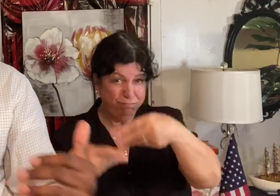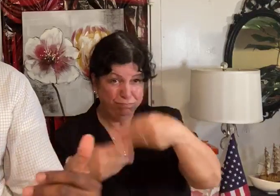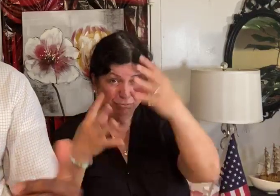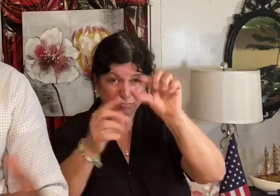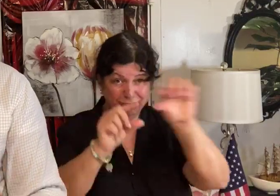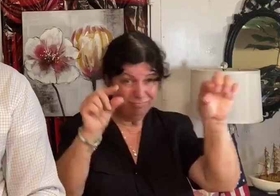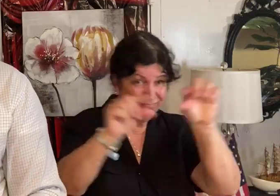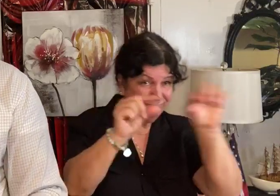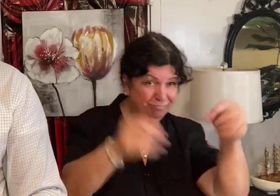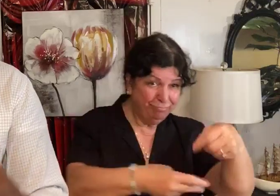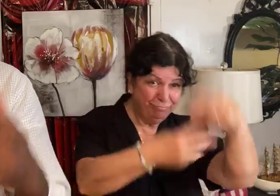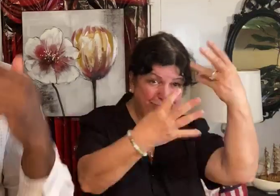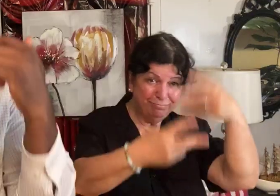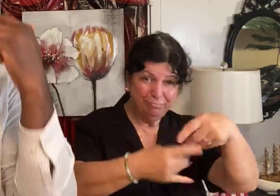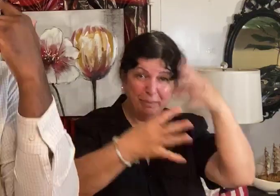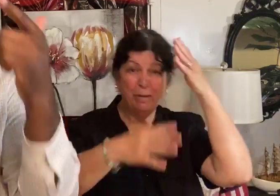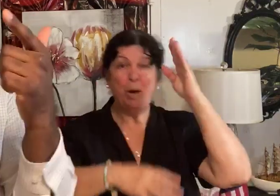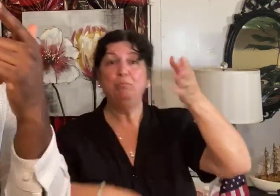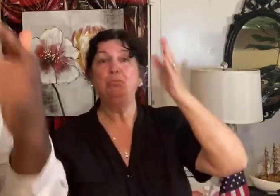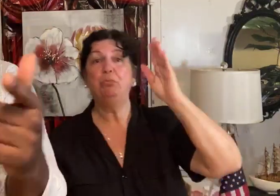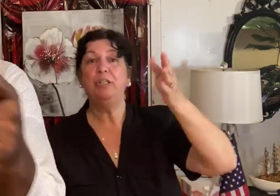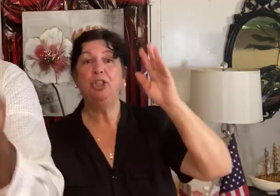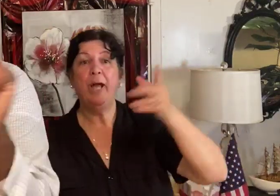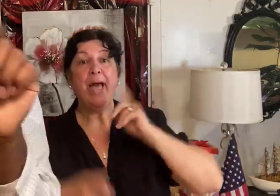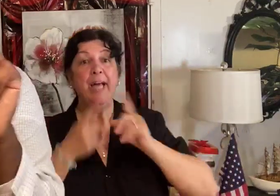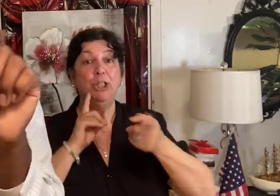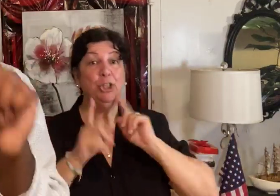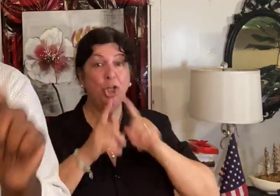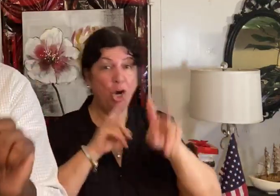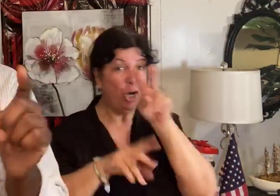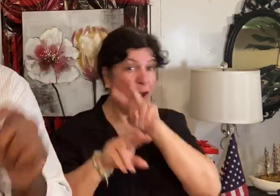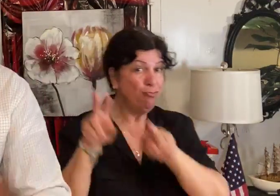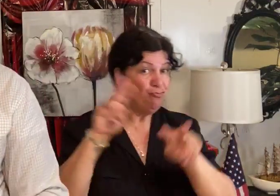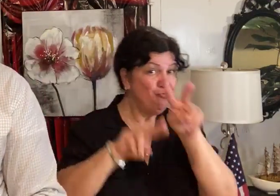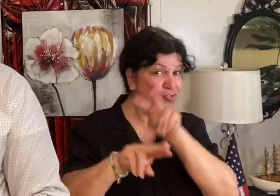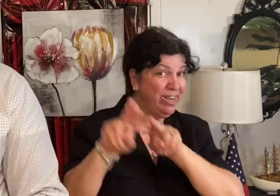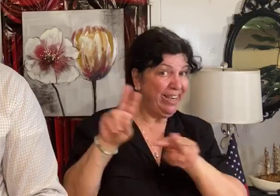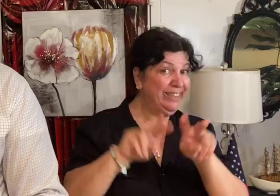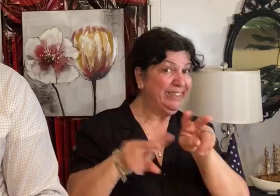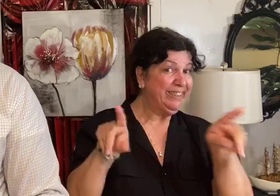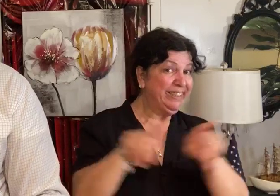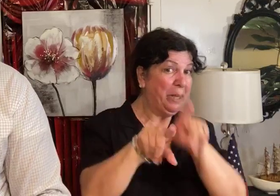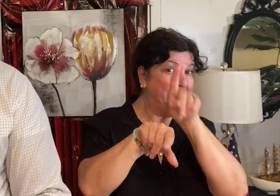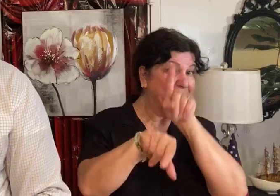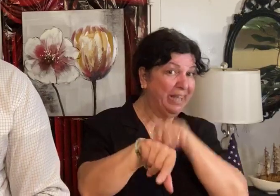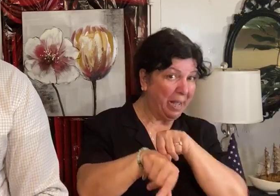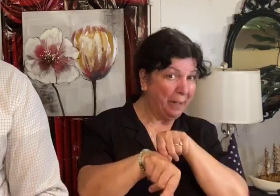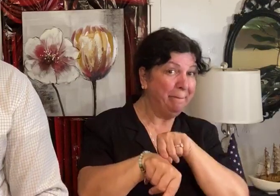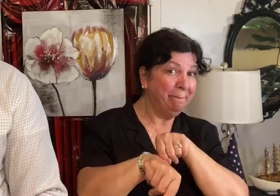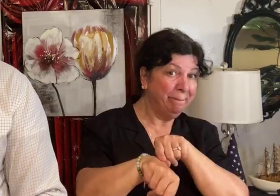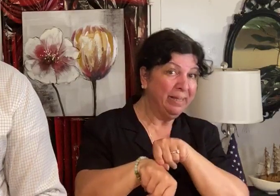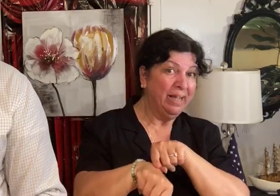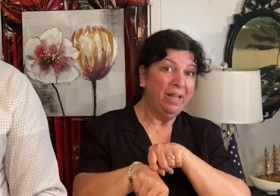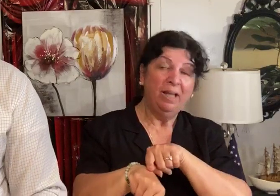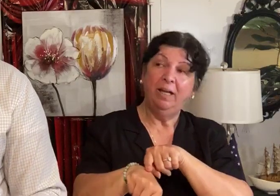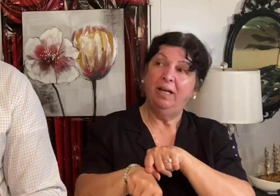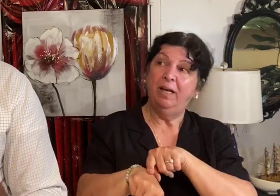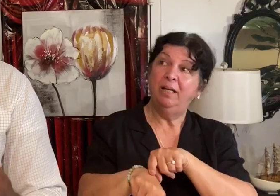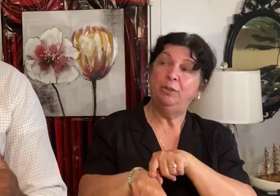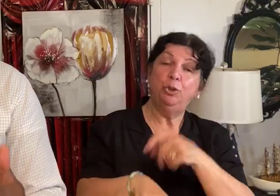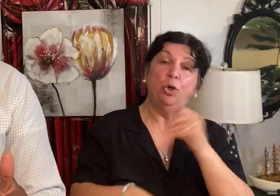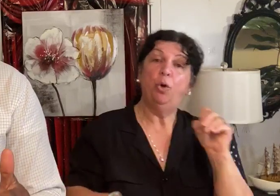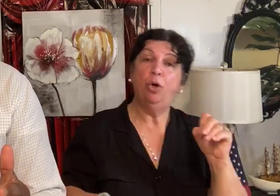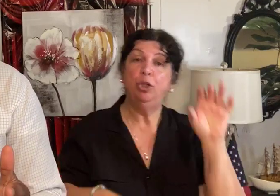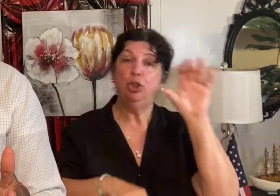as I'm preaching. So I'm able to talk to you and read your chat a little bit at the same time. And